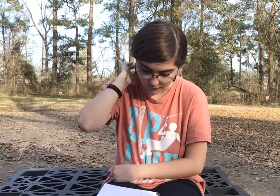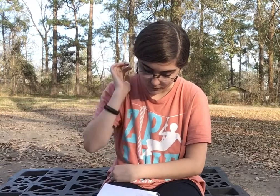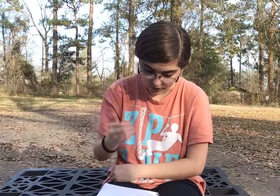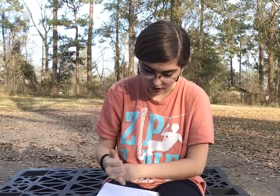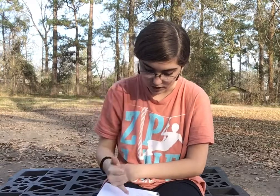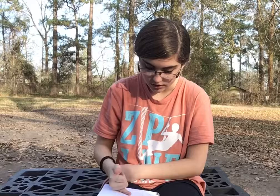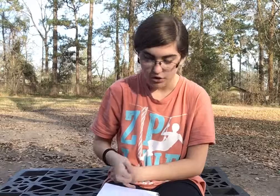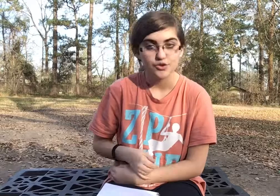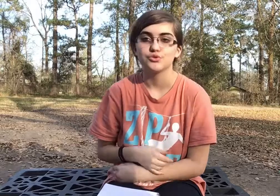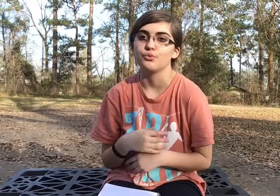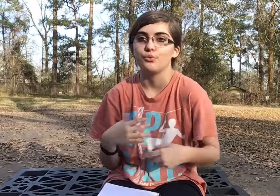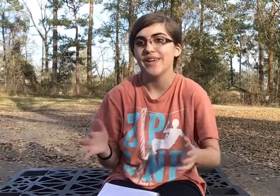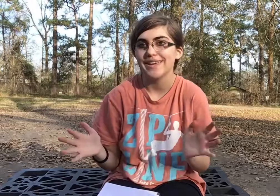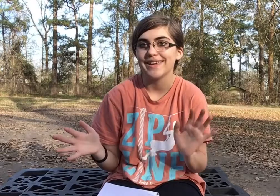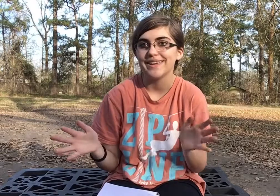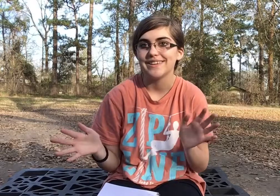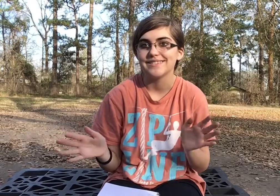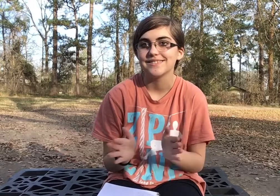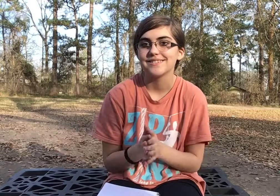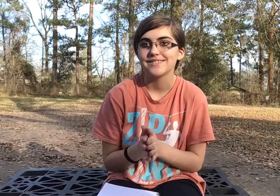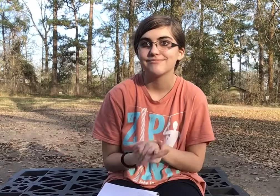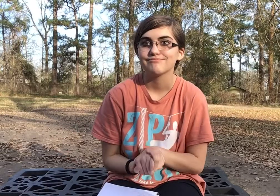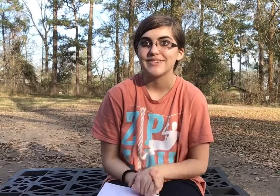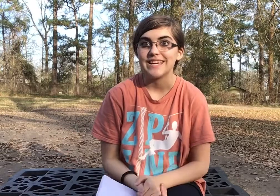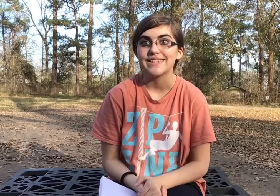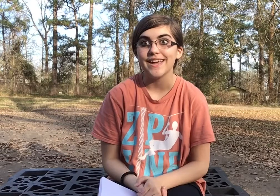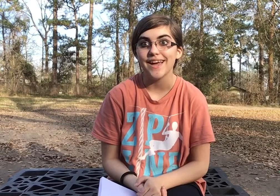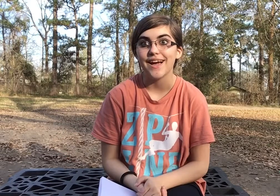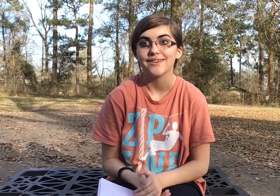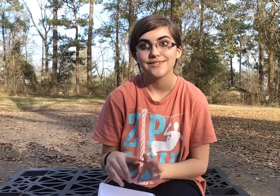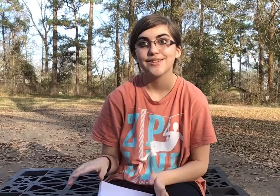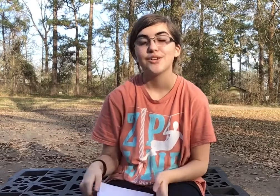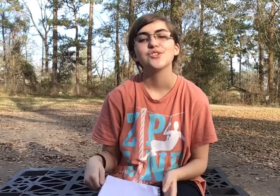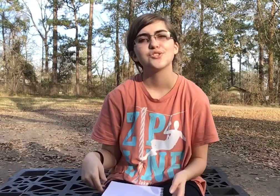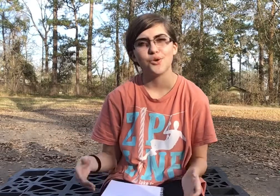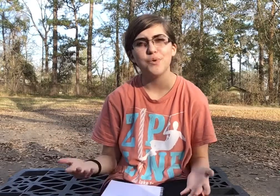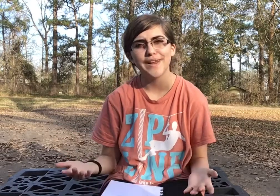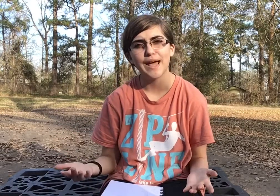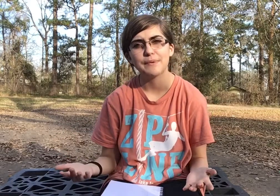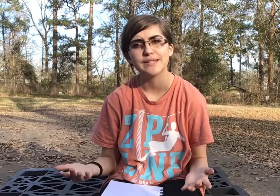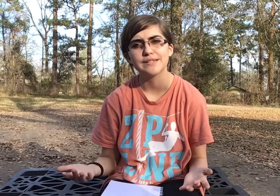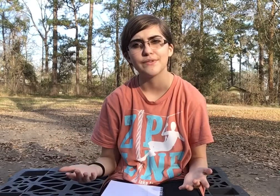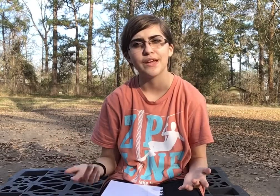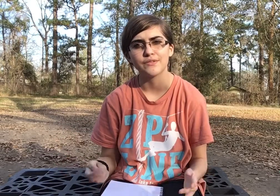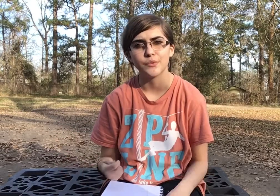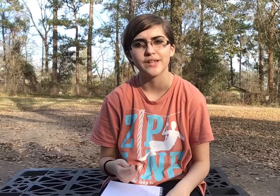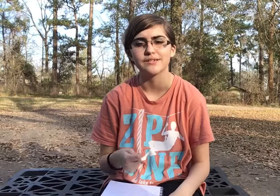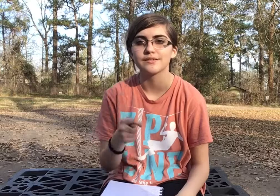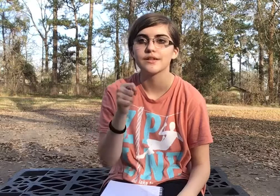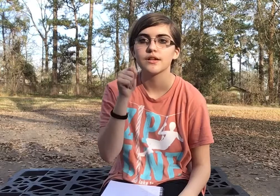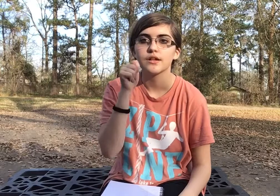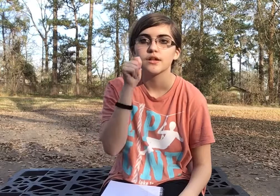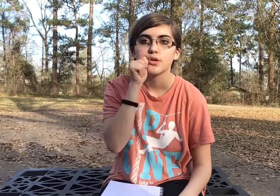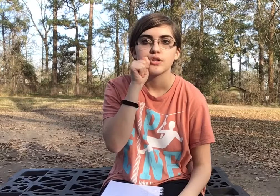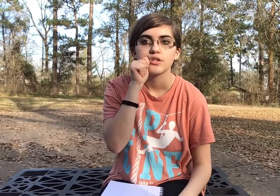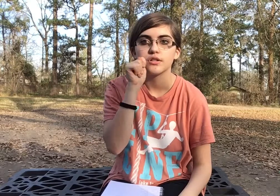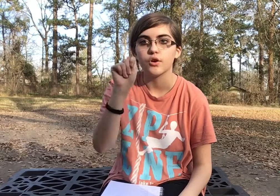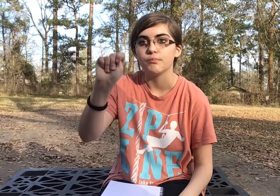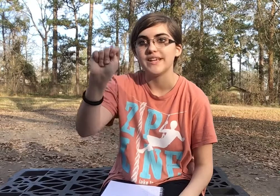We're on twins. Yeah. So what happens if you have twins? Oh, make a